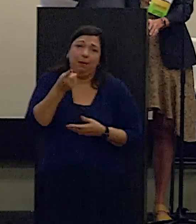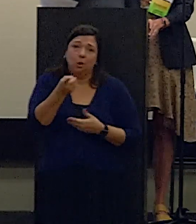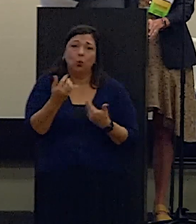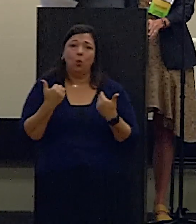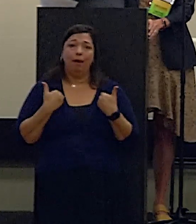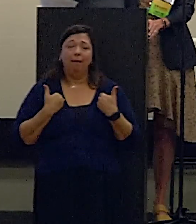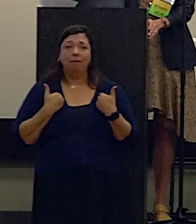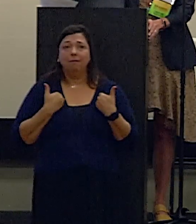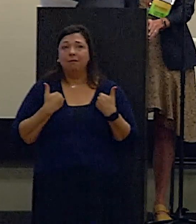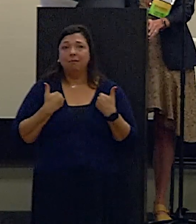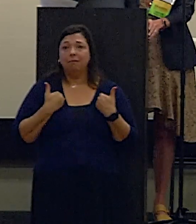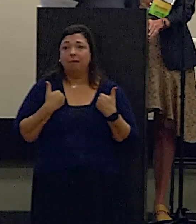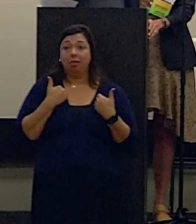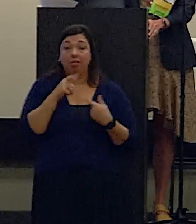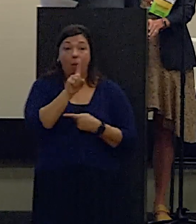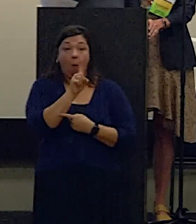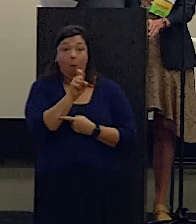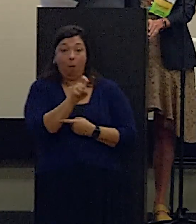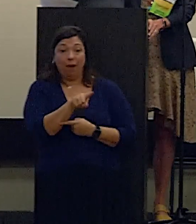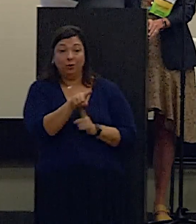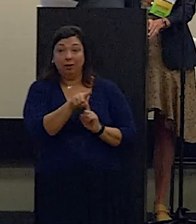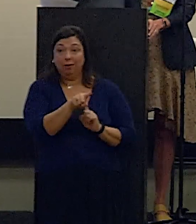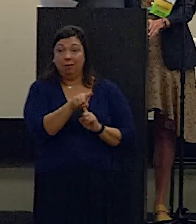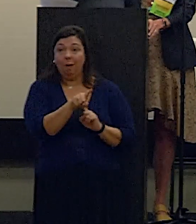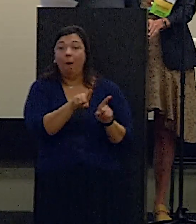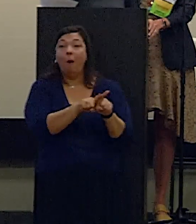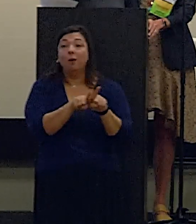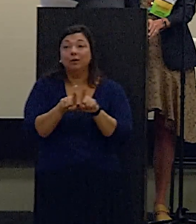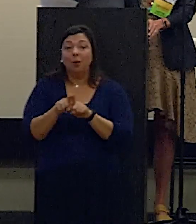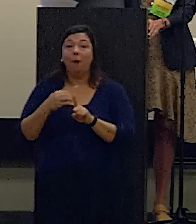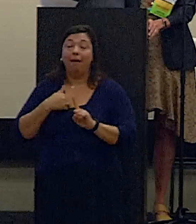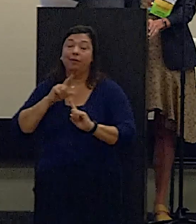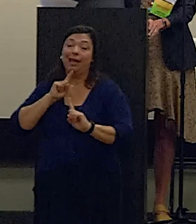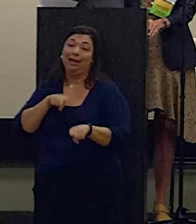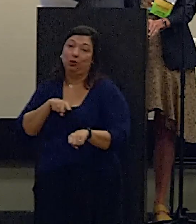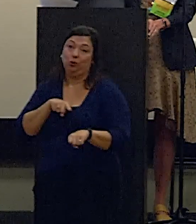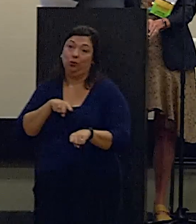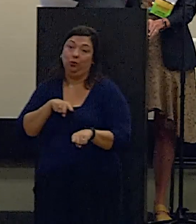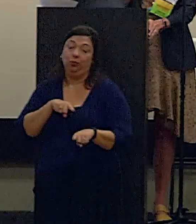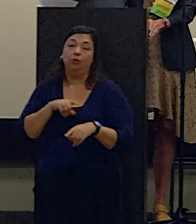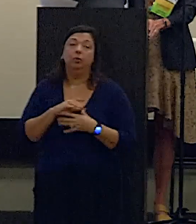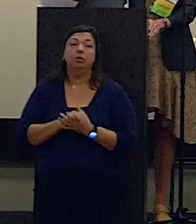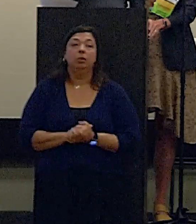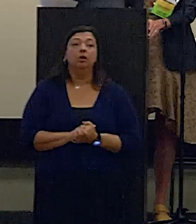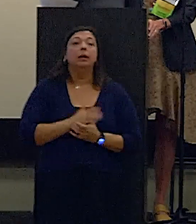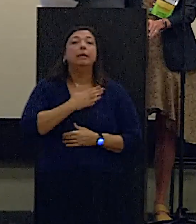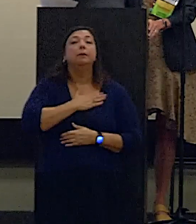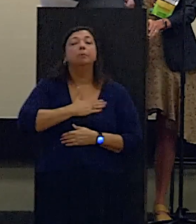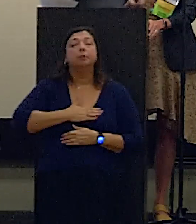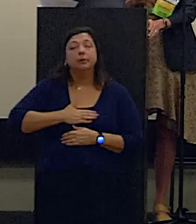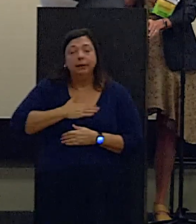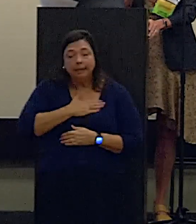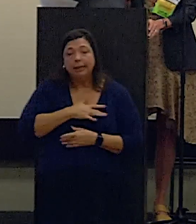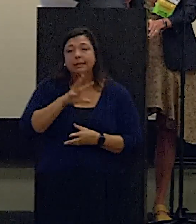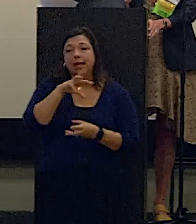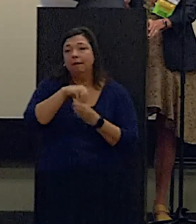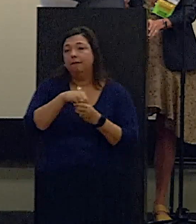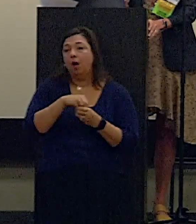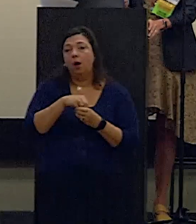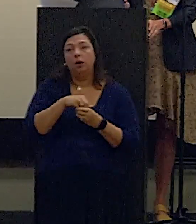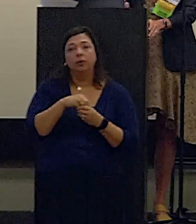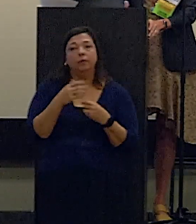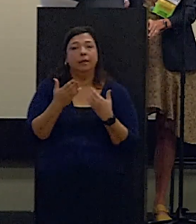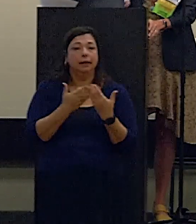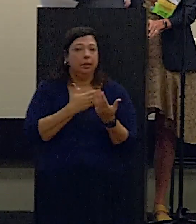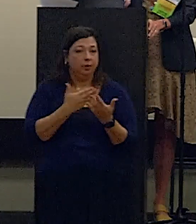have the question that also has the answer. So please just get involved one way or